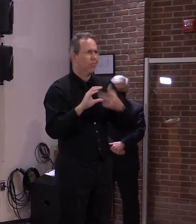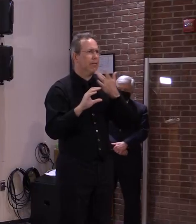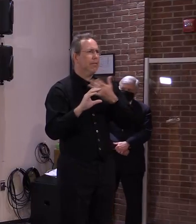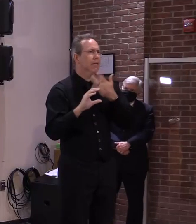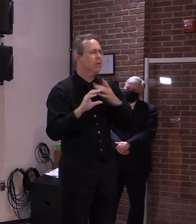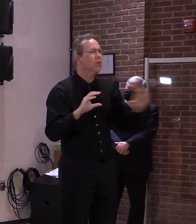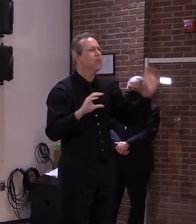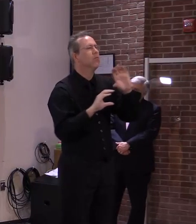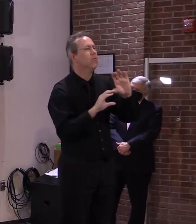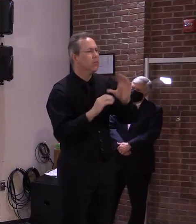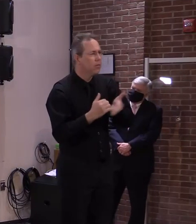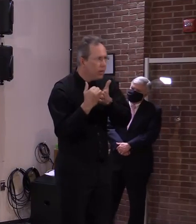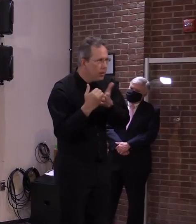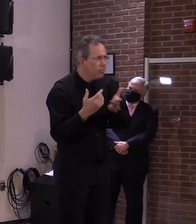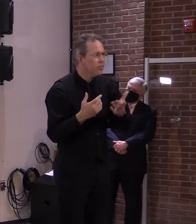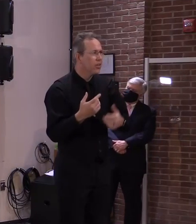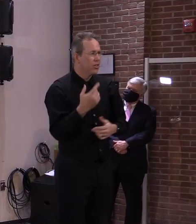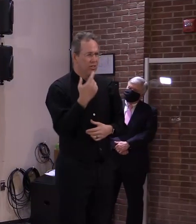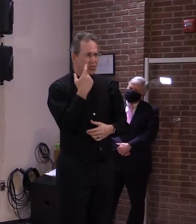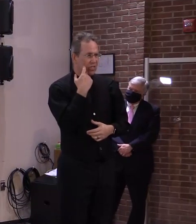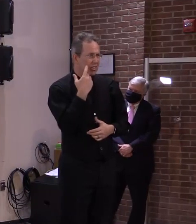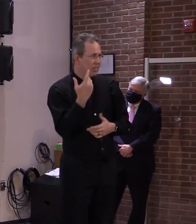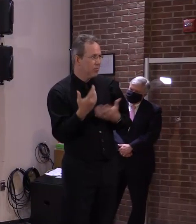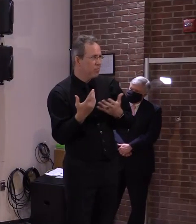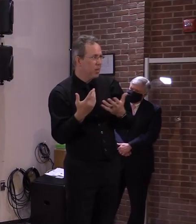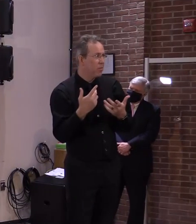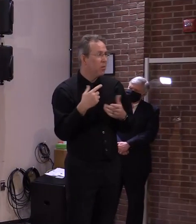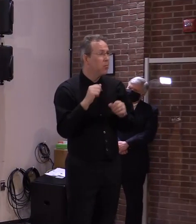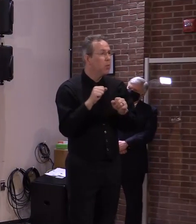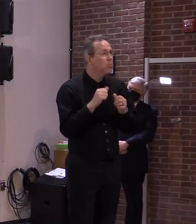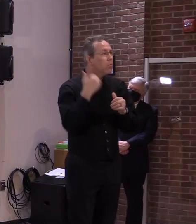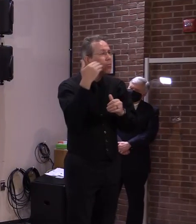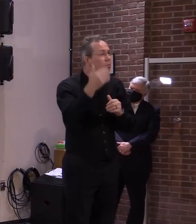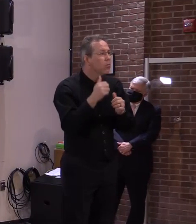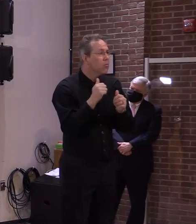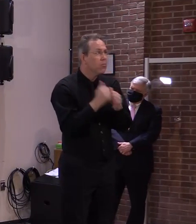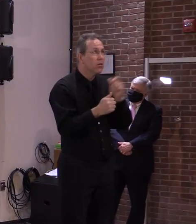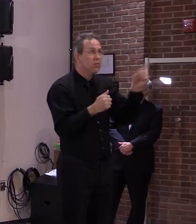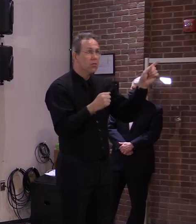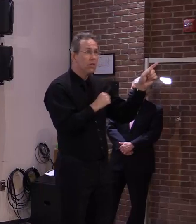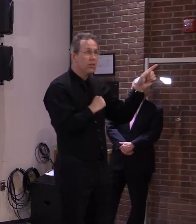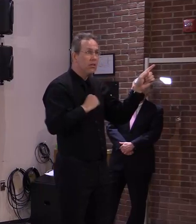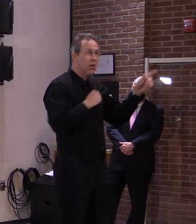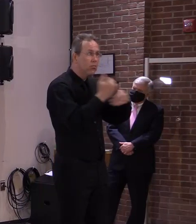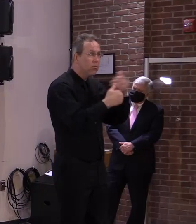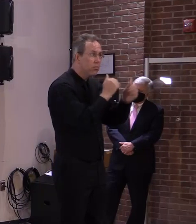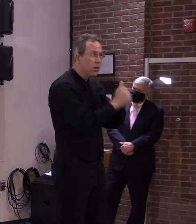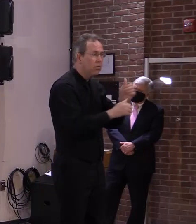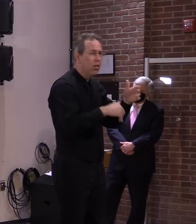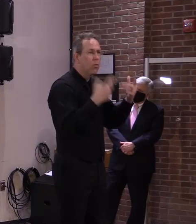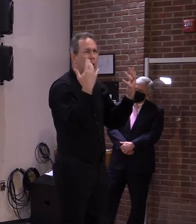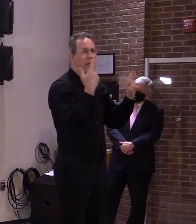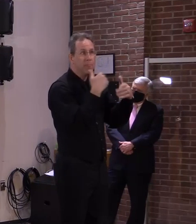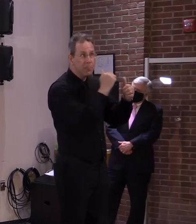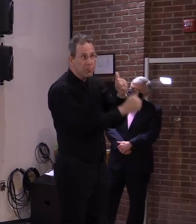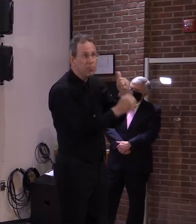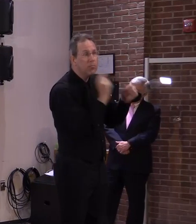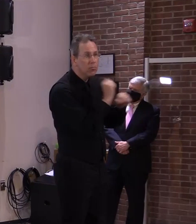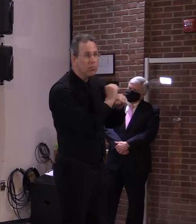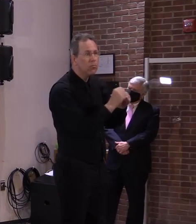passed, possibly, it's not even fully probably passed out of the Senate, although I haven't been following it today. So it still has to go